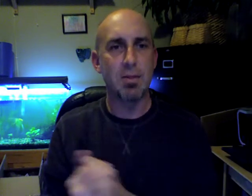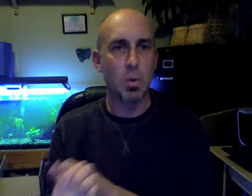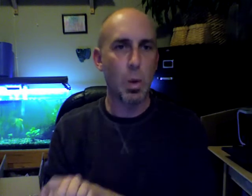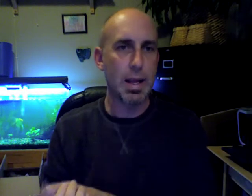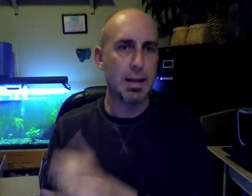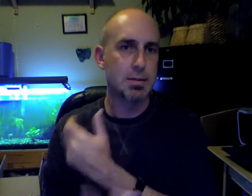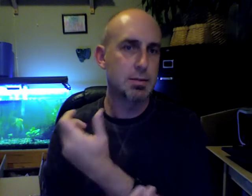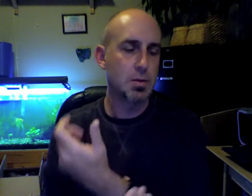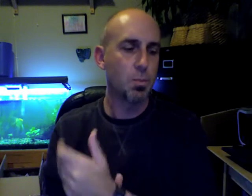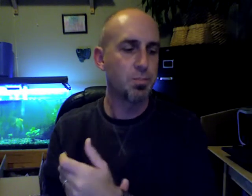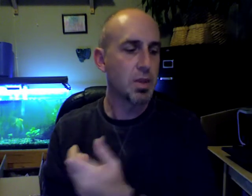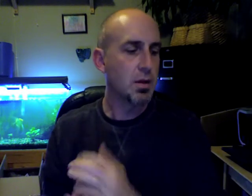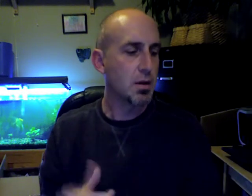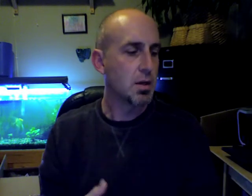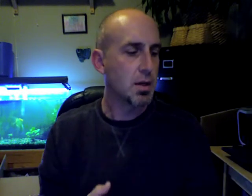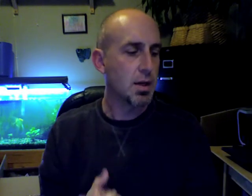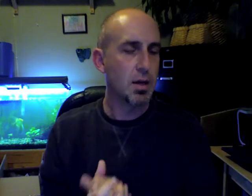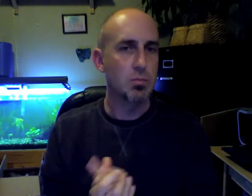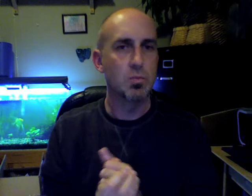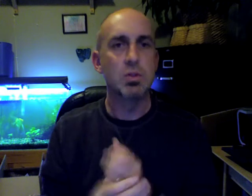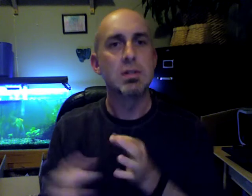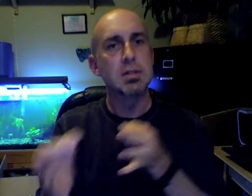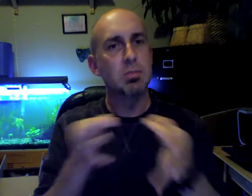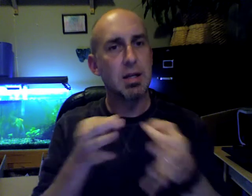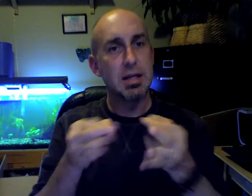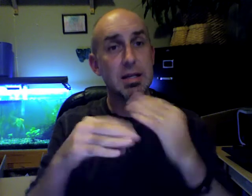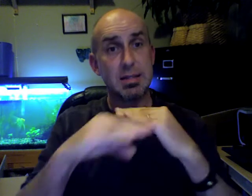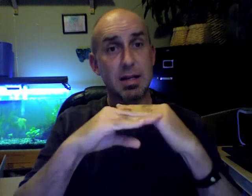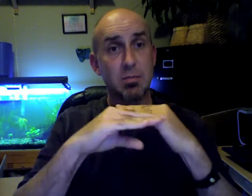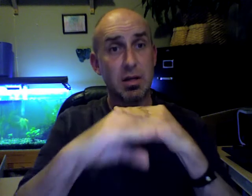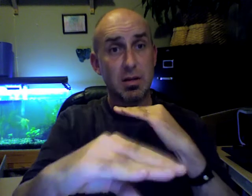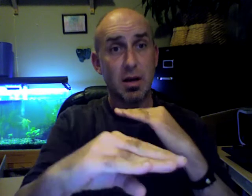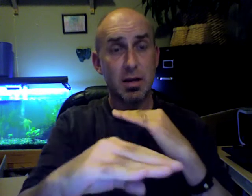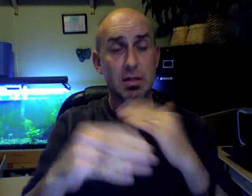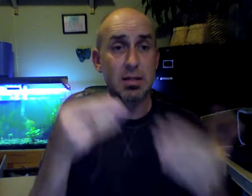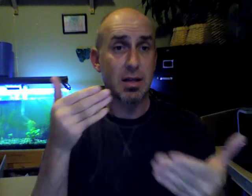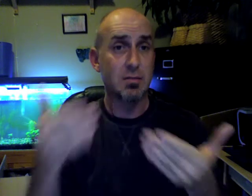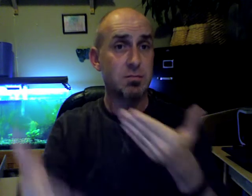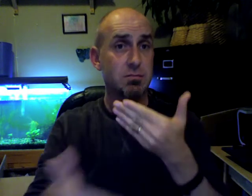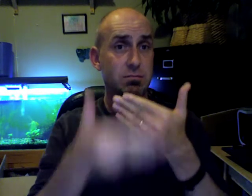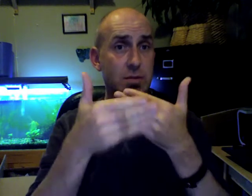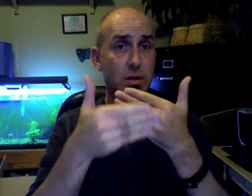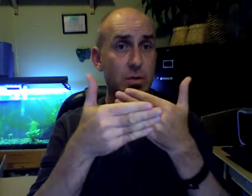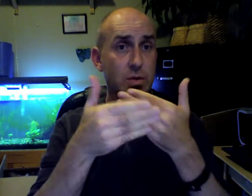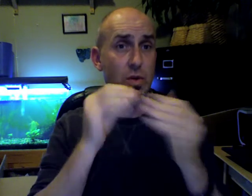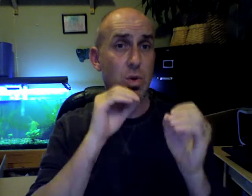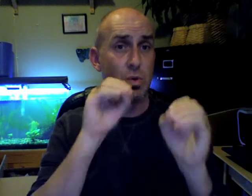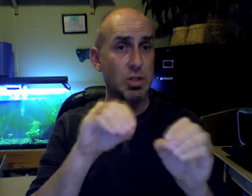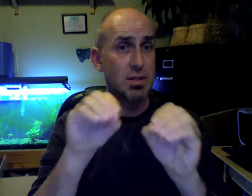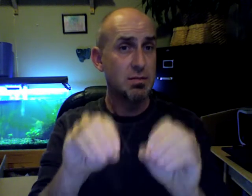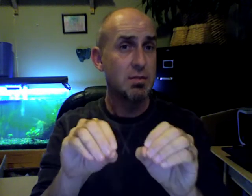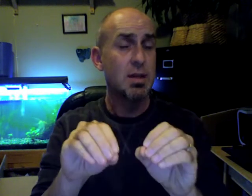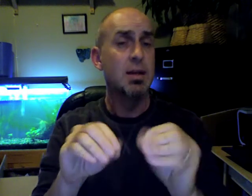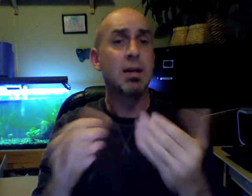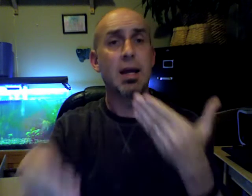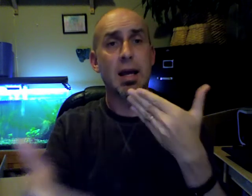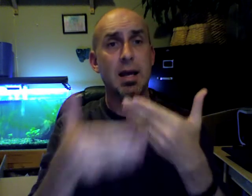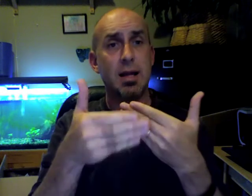quay. So we're just explaining it as like a big dock. It's kind of close to the ocean, and